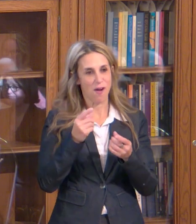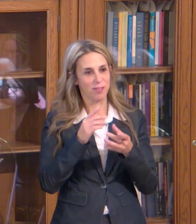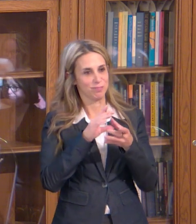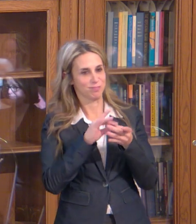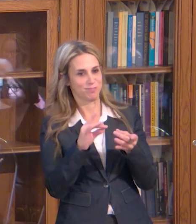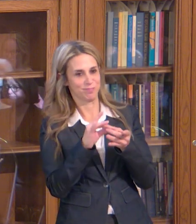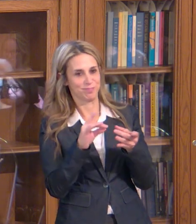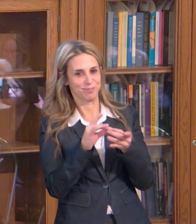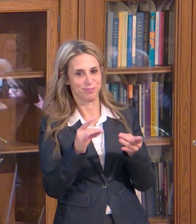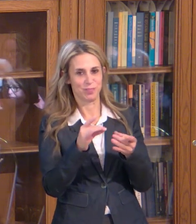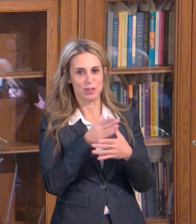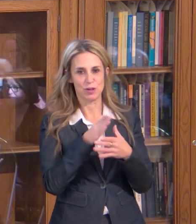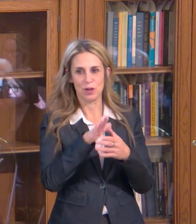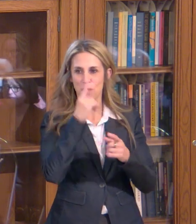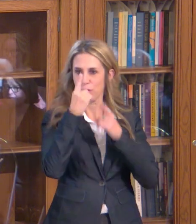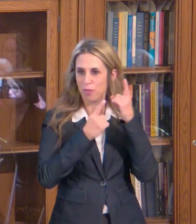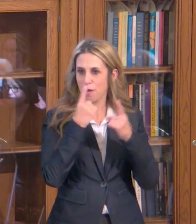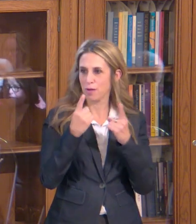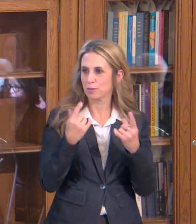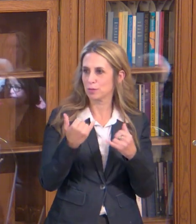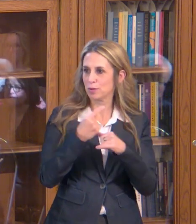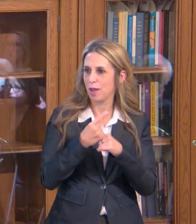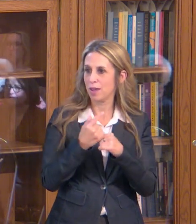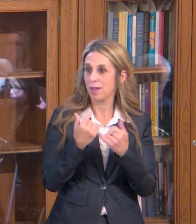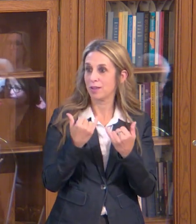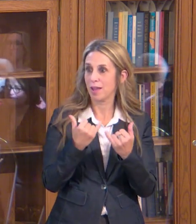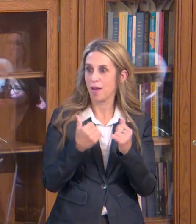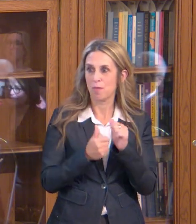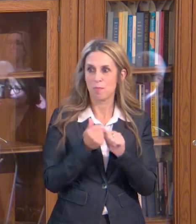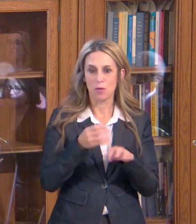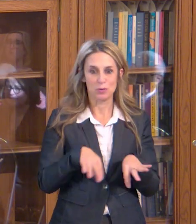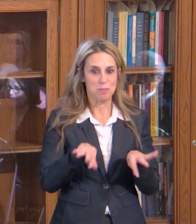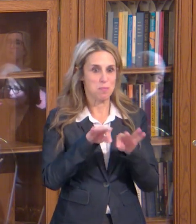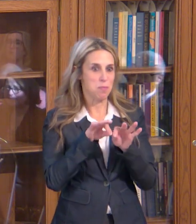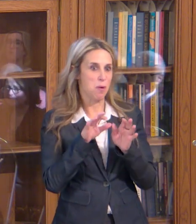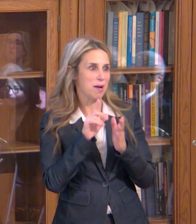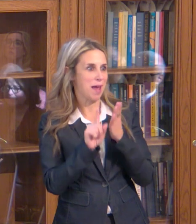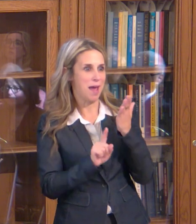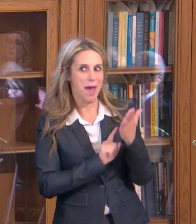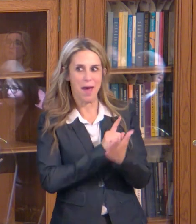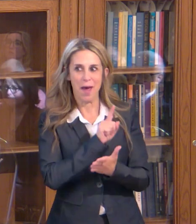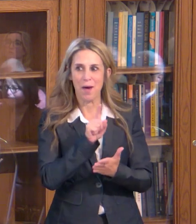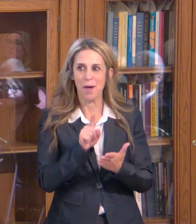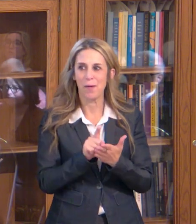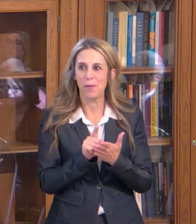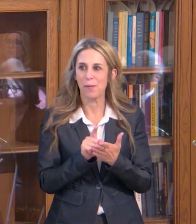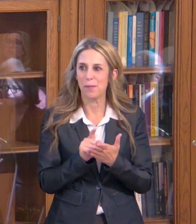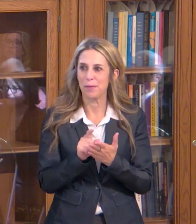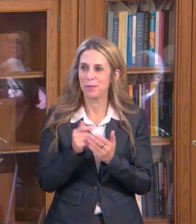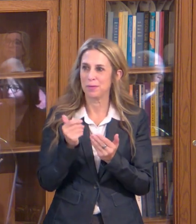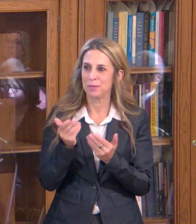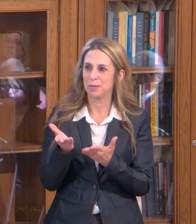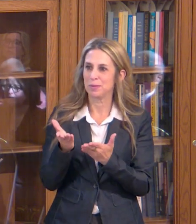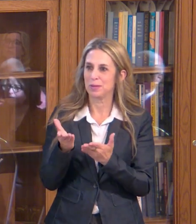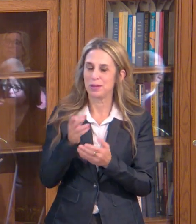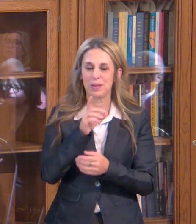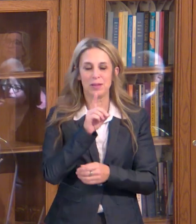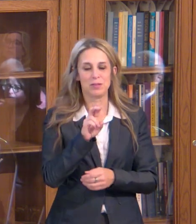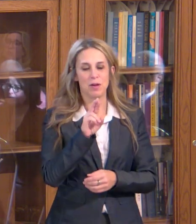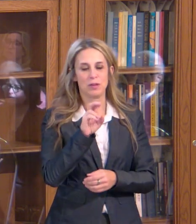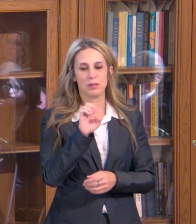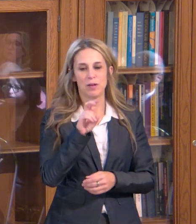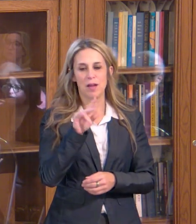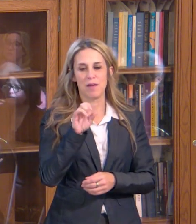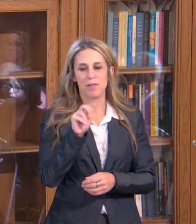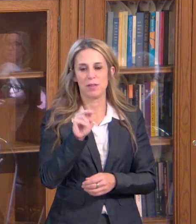today we're now here at one of the most important hours uh that of hearing from our guest speaker Dr Evelyn Brooks